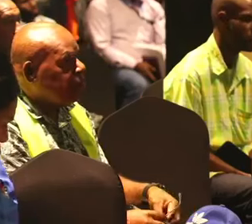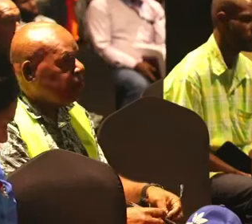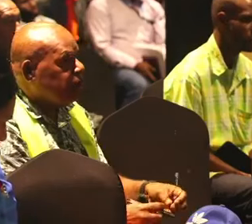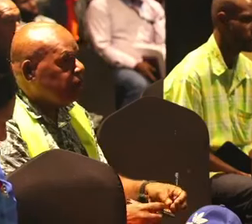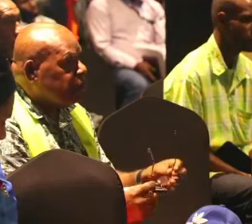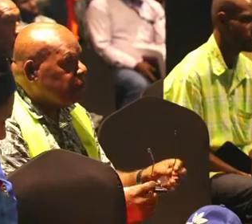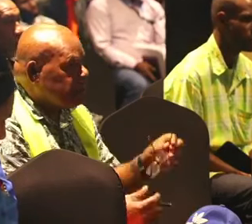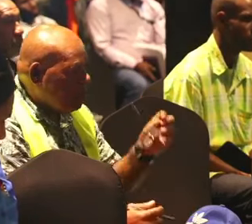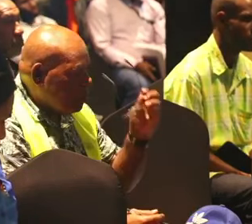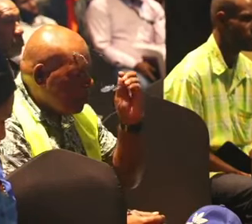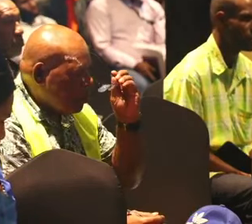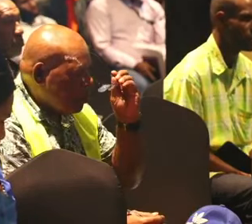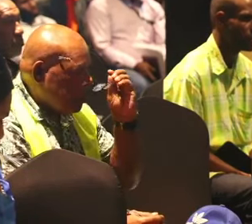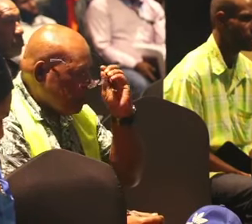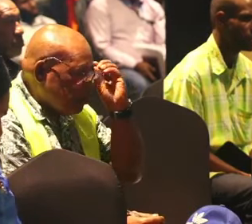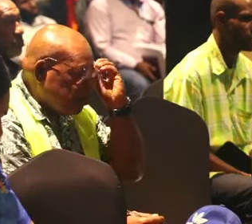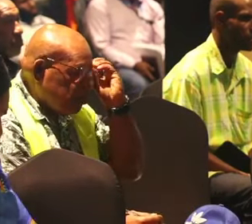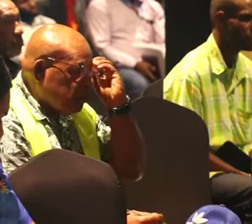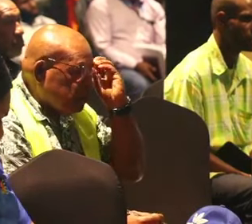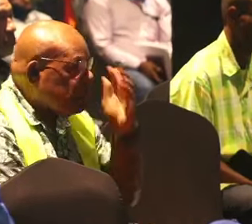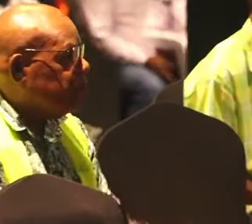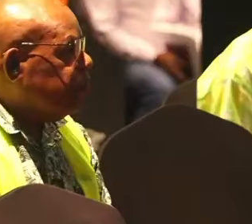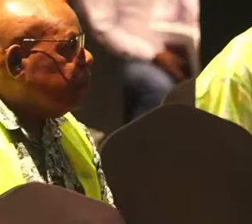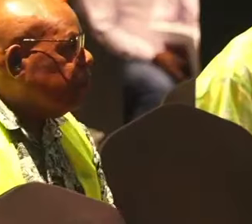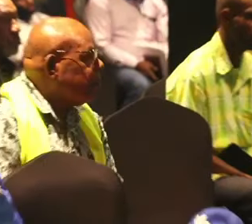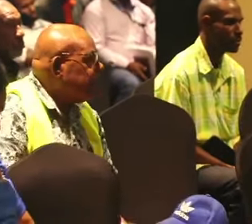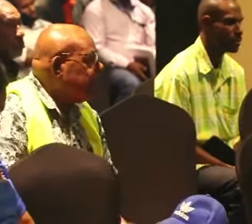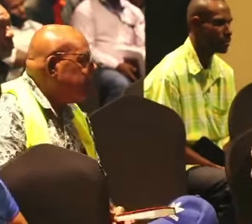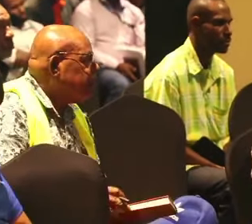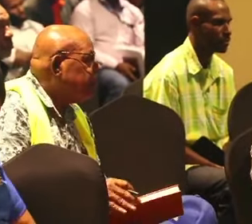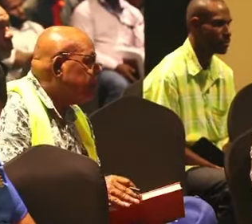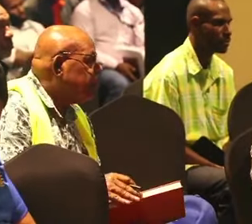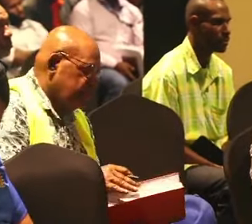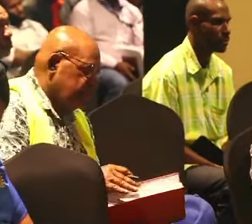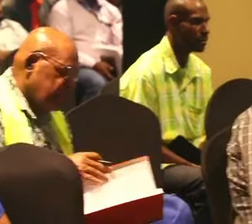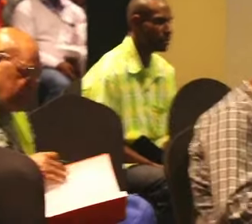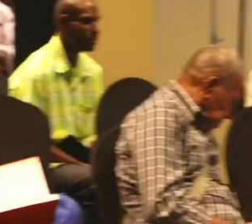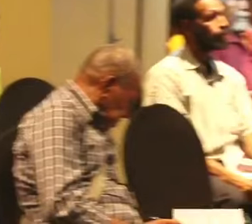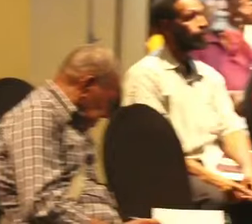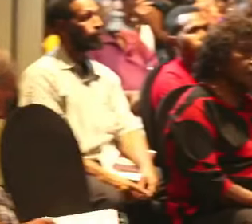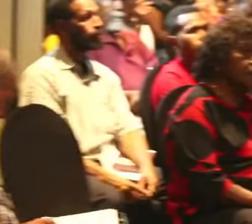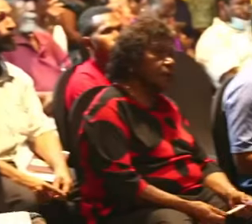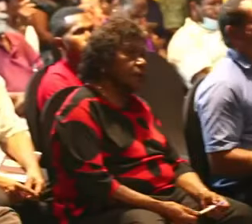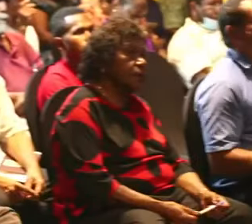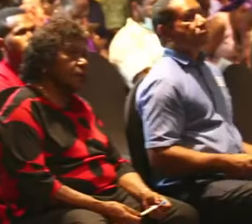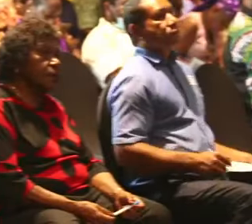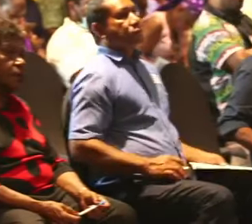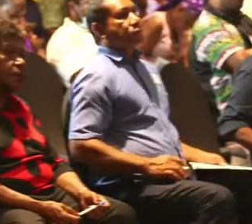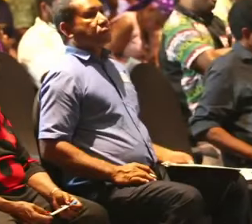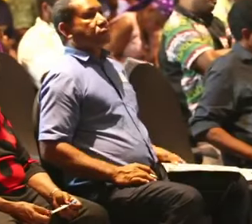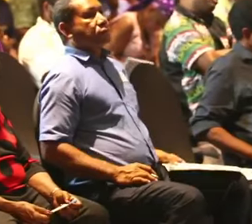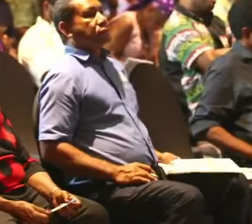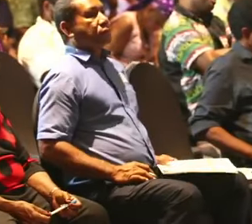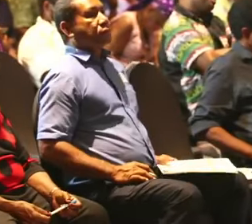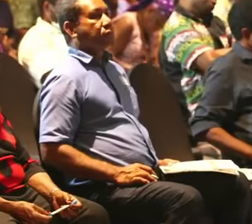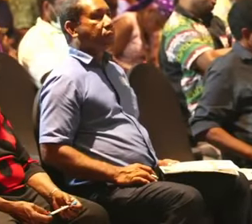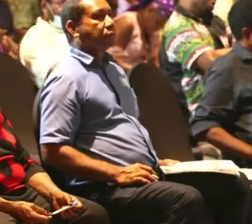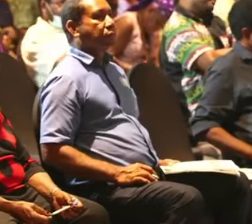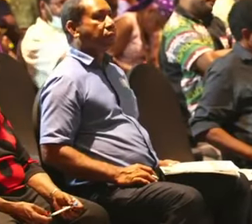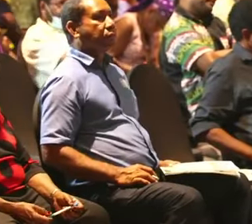to our friend from IPA. Thank you for answering questions. During the course of the